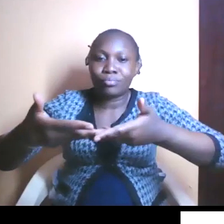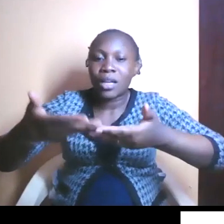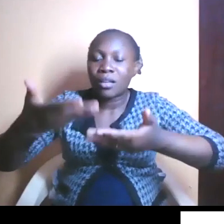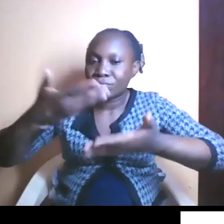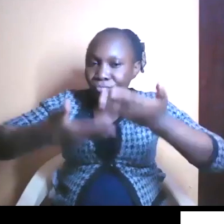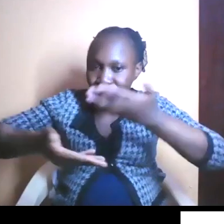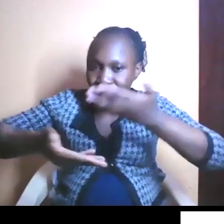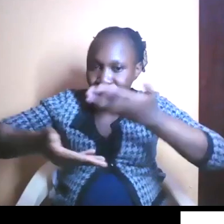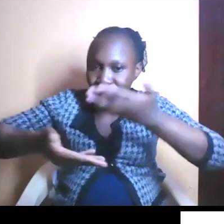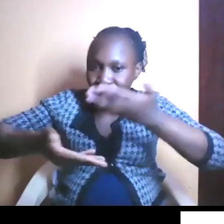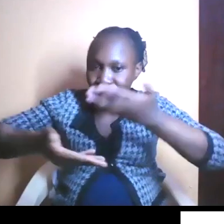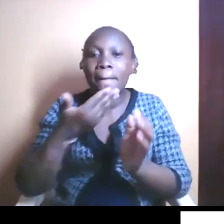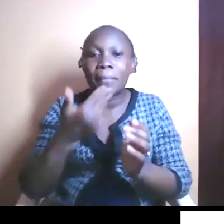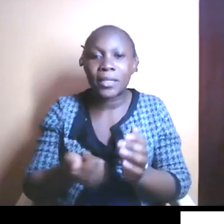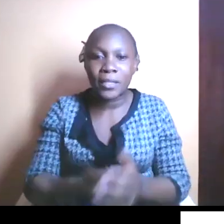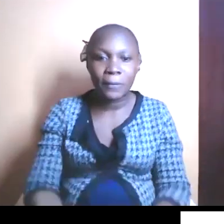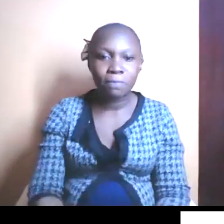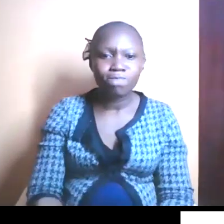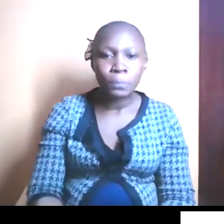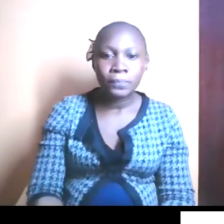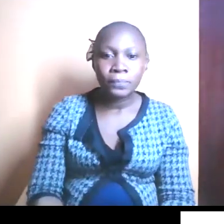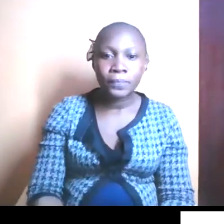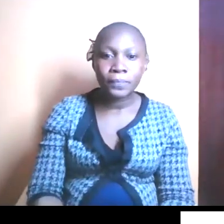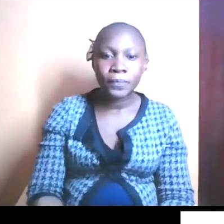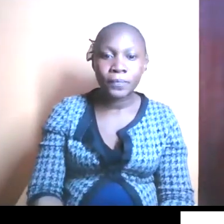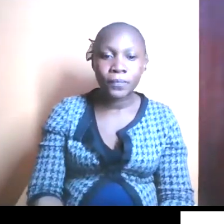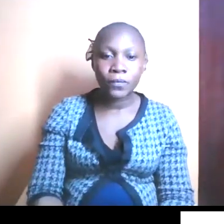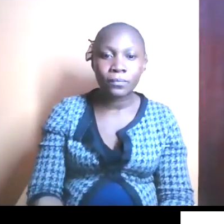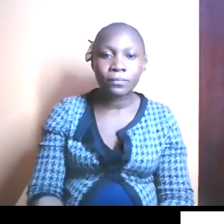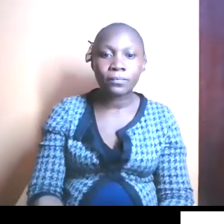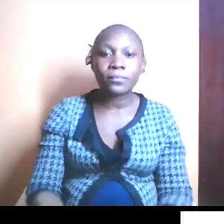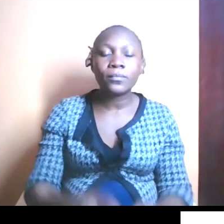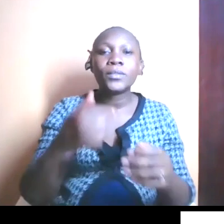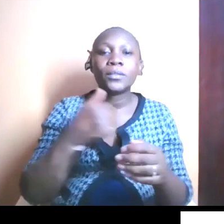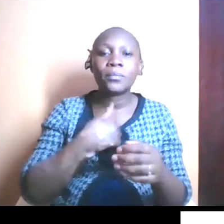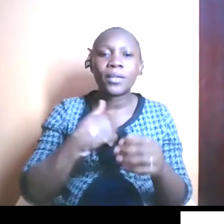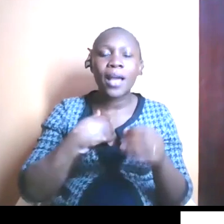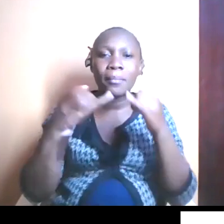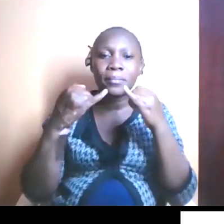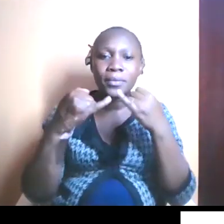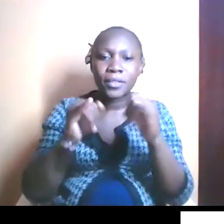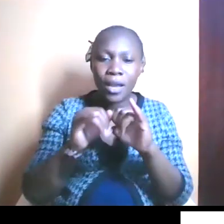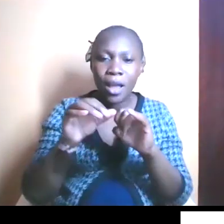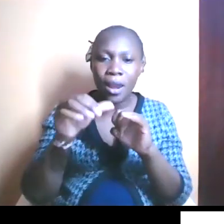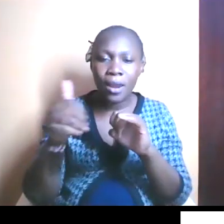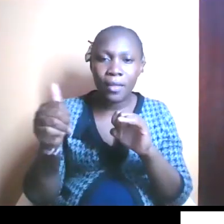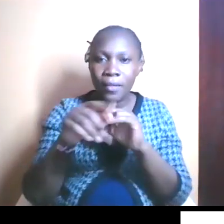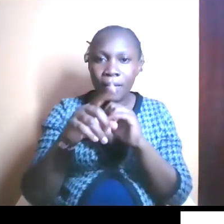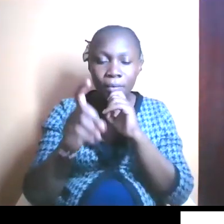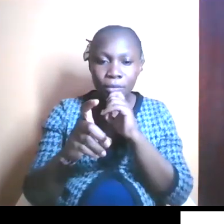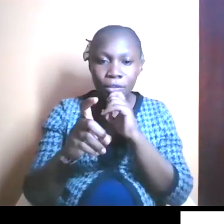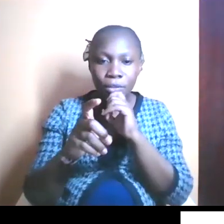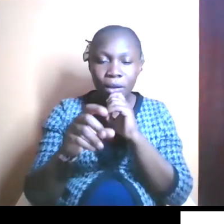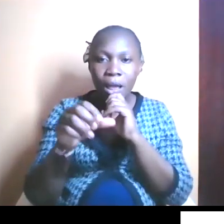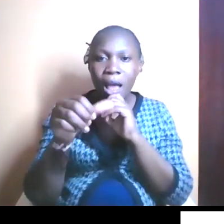useful. I believe it was. I'm trying to get a hold of the questions. Okay, there's one that came in before the webinar